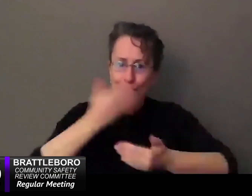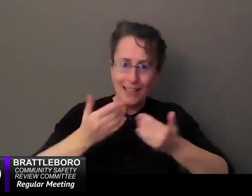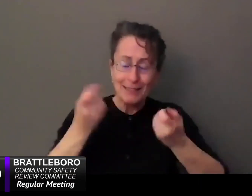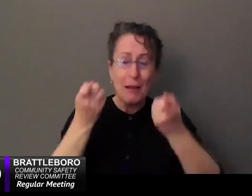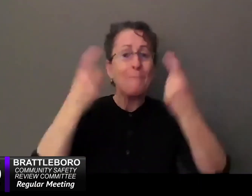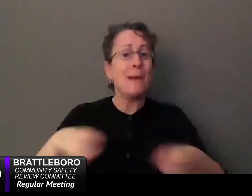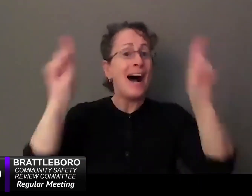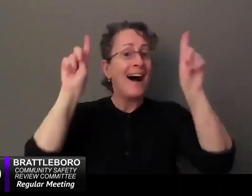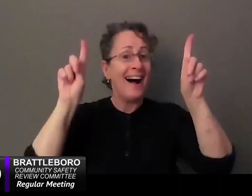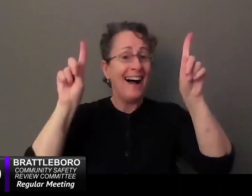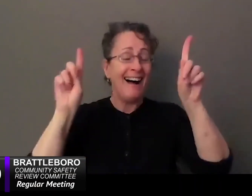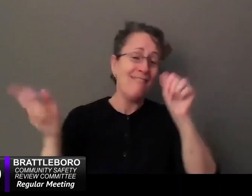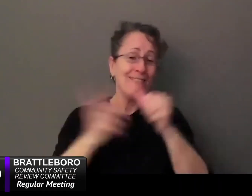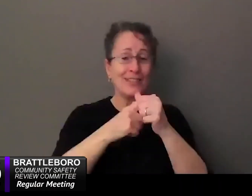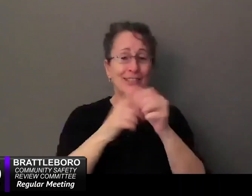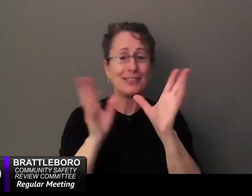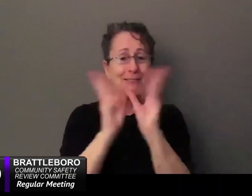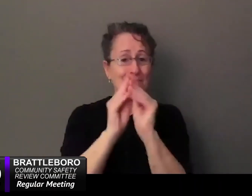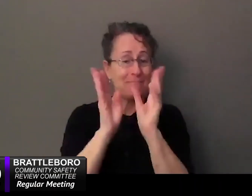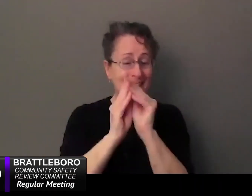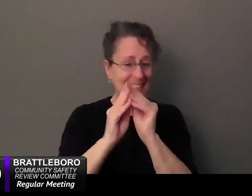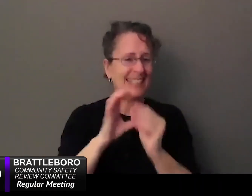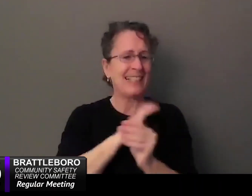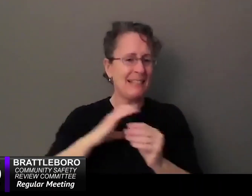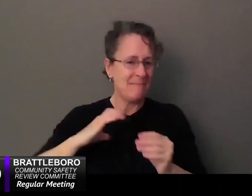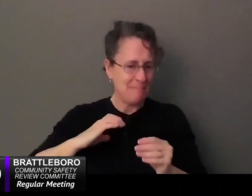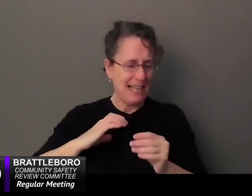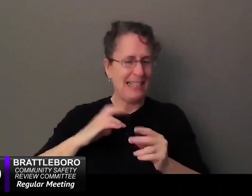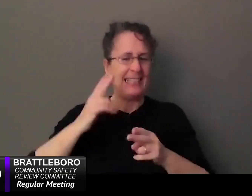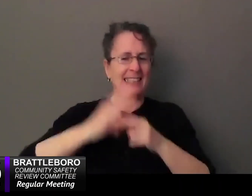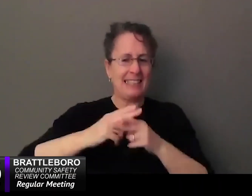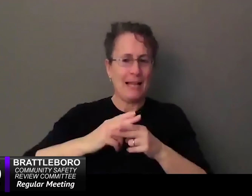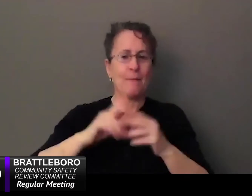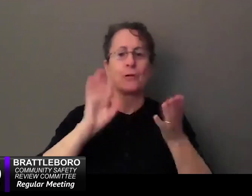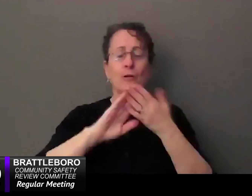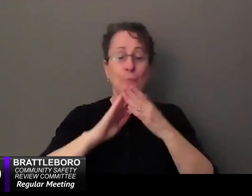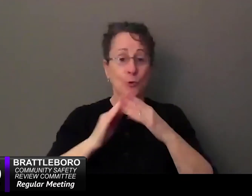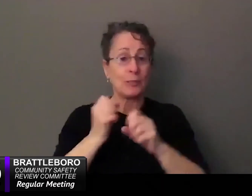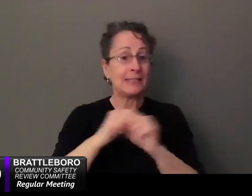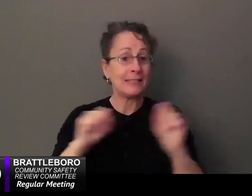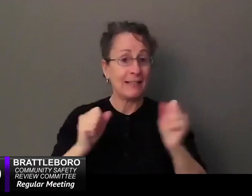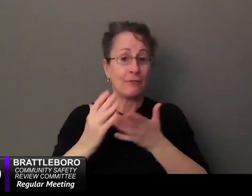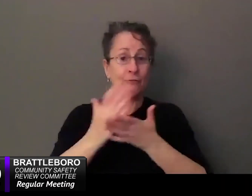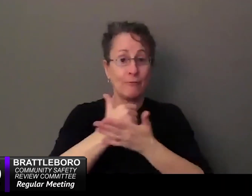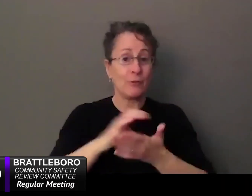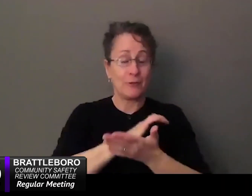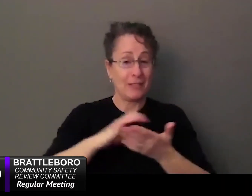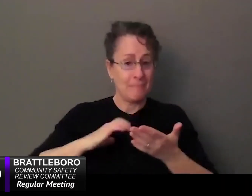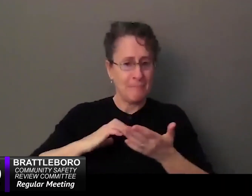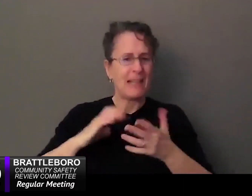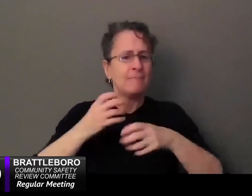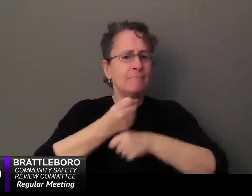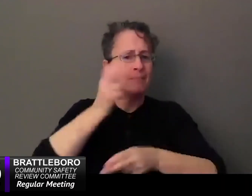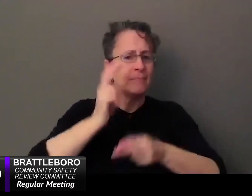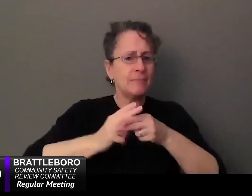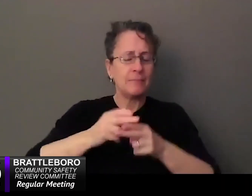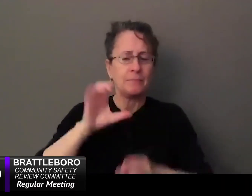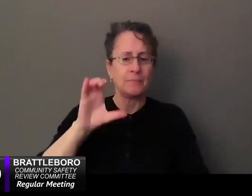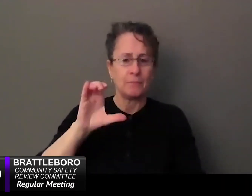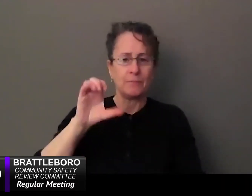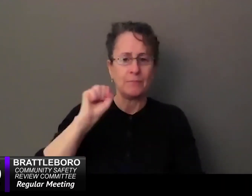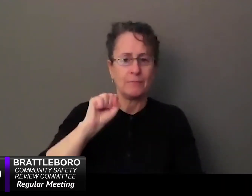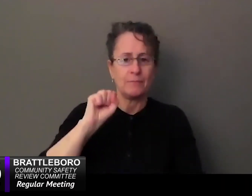the Community Safety Review Committee of the Brattleboro Select Board.